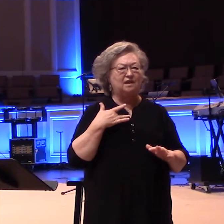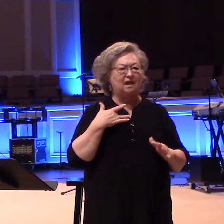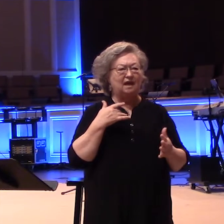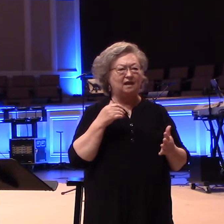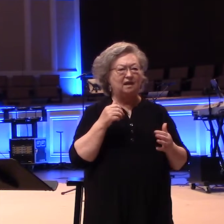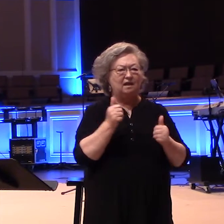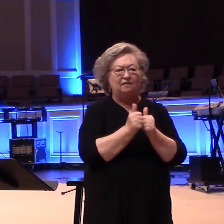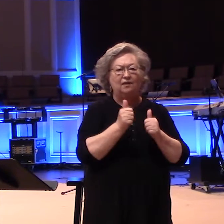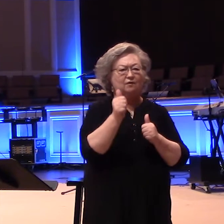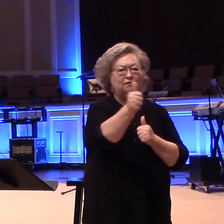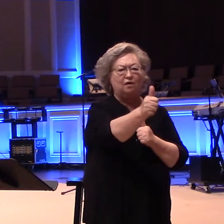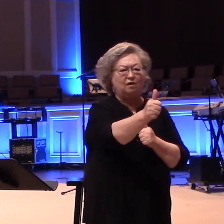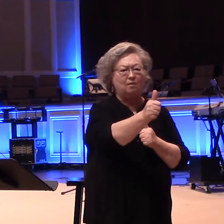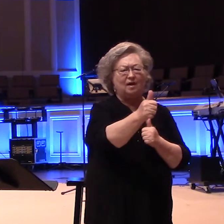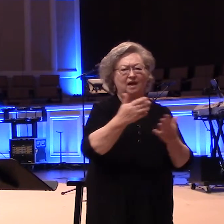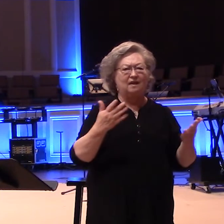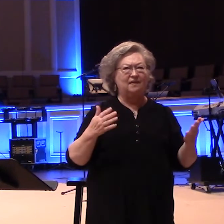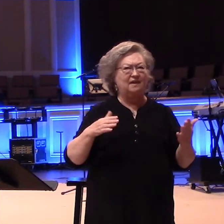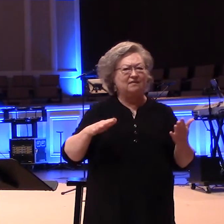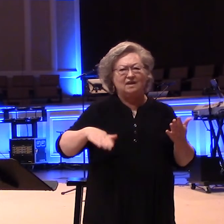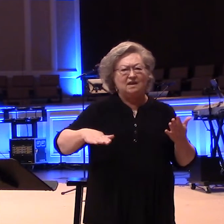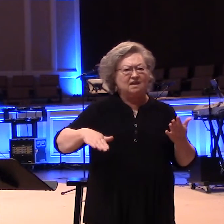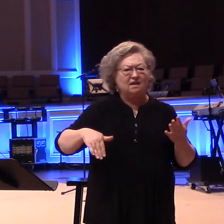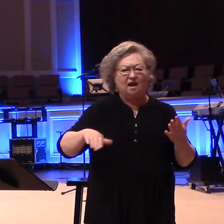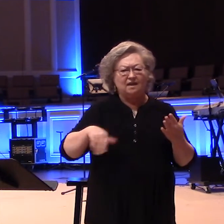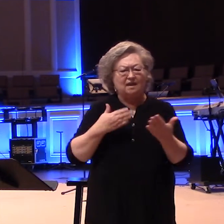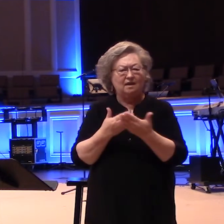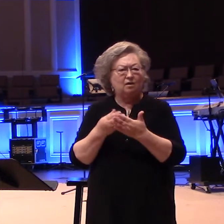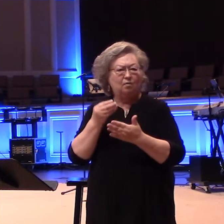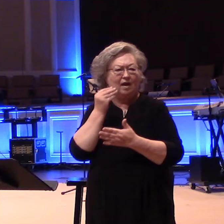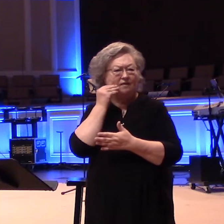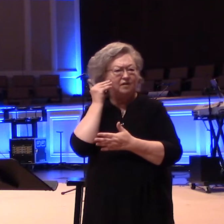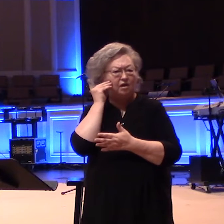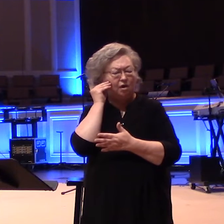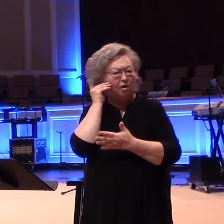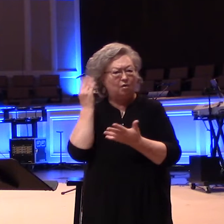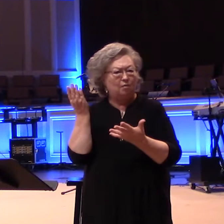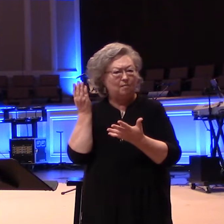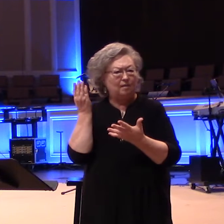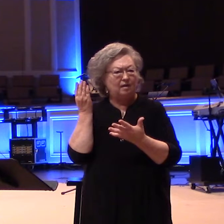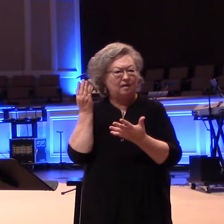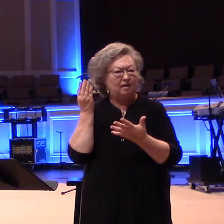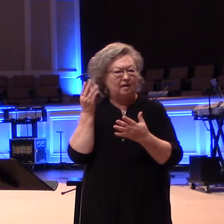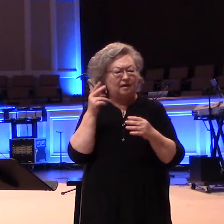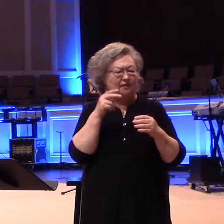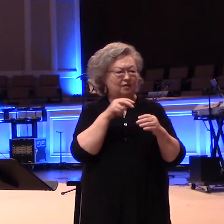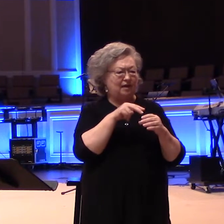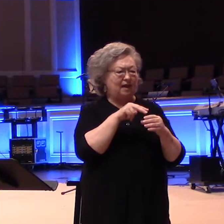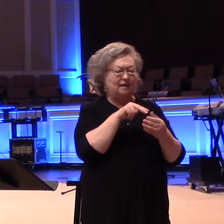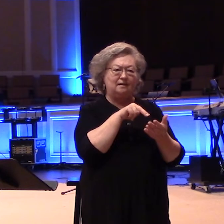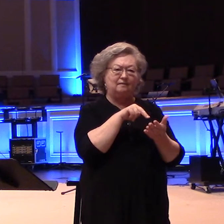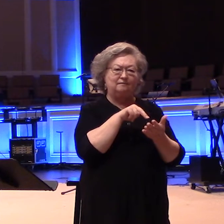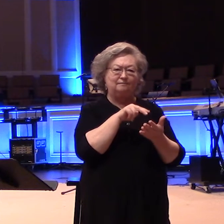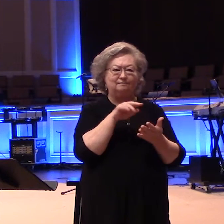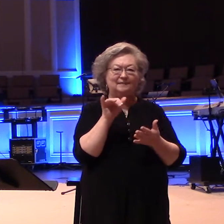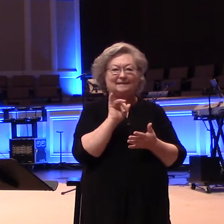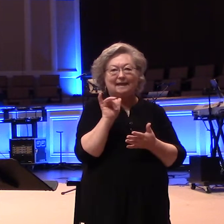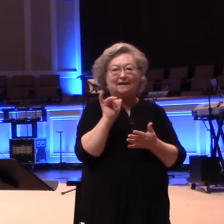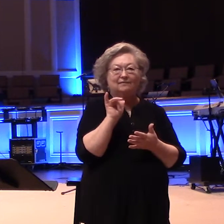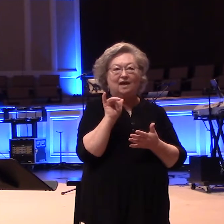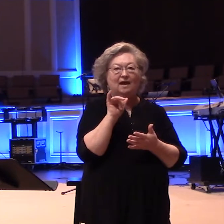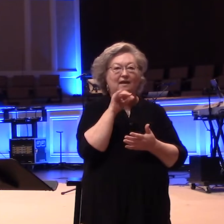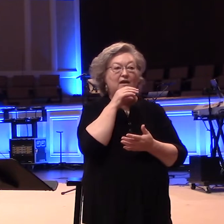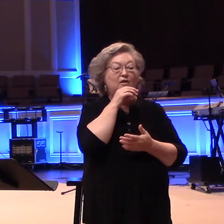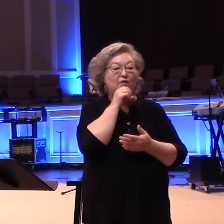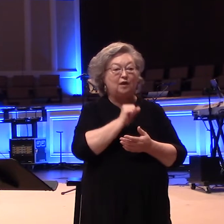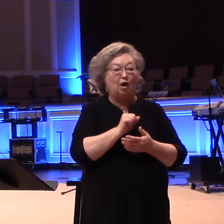home yet. They find themselves still standing outside, kind of like that older brother in the story,